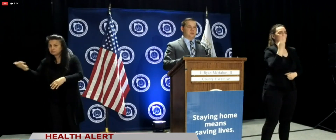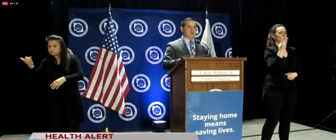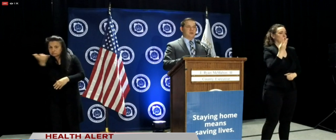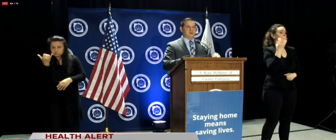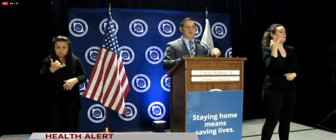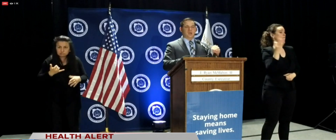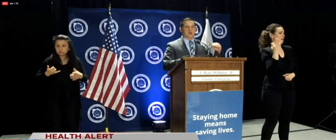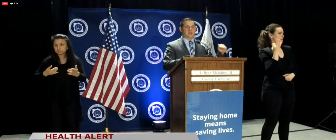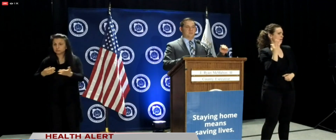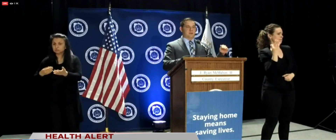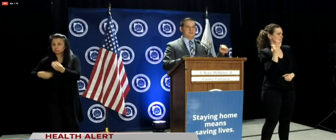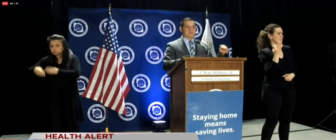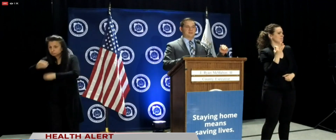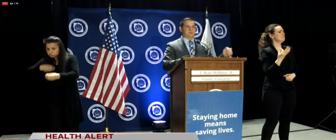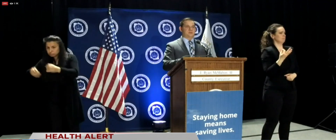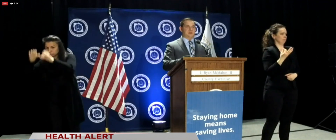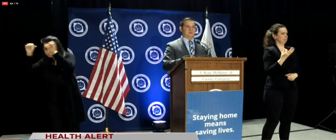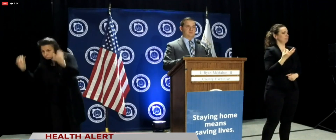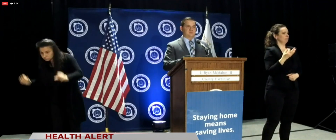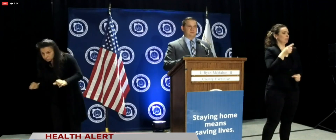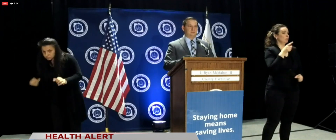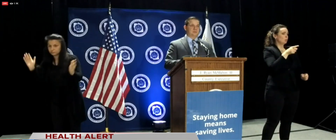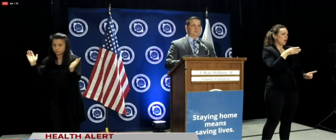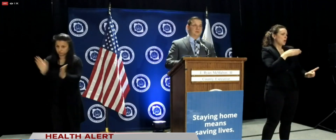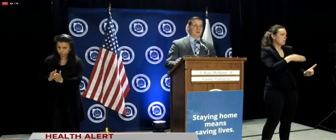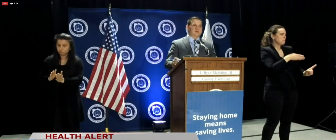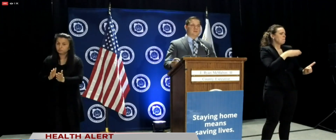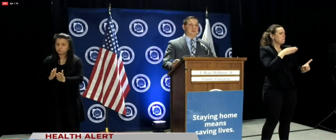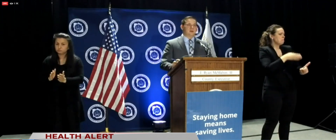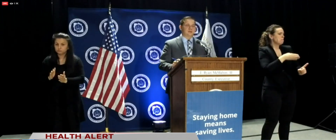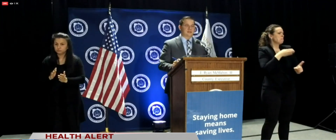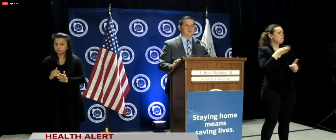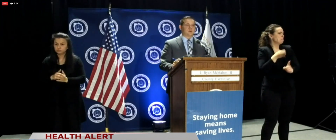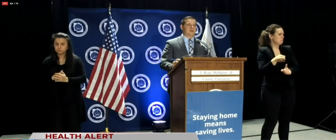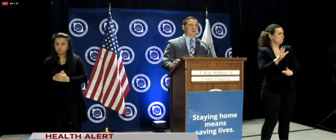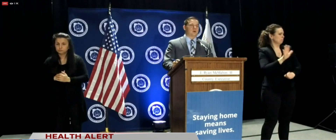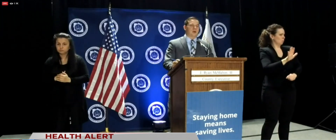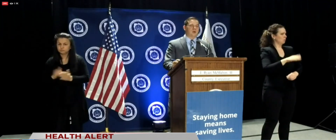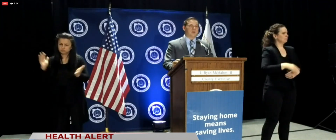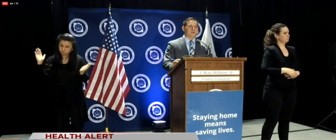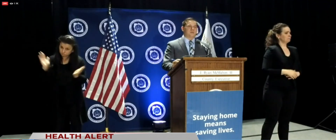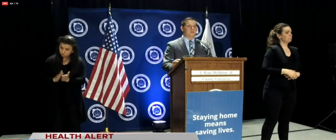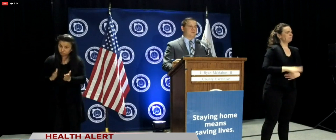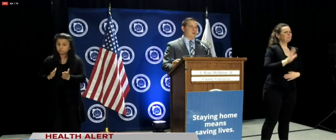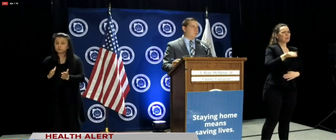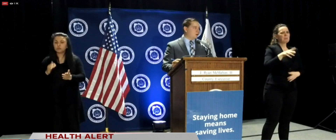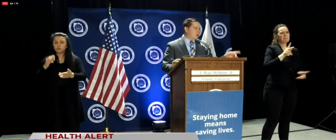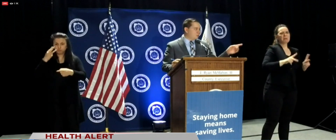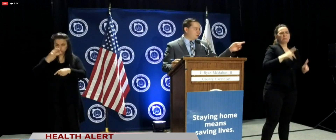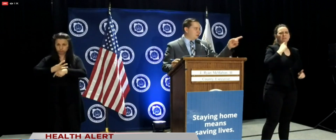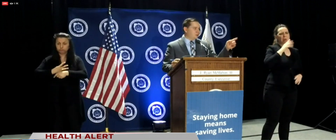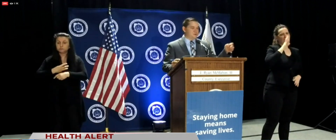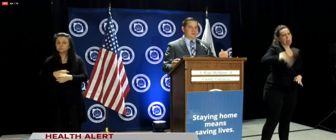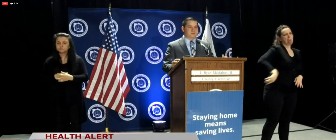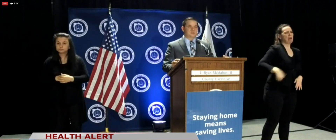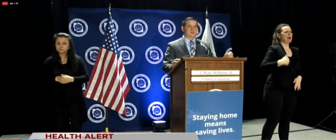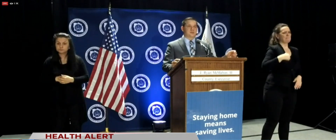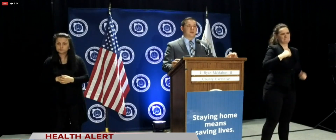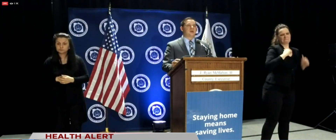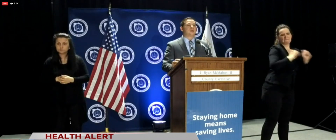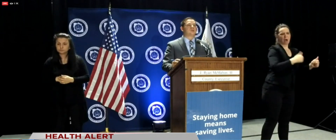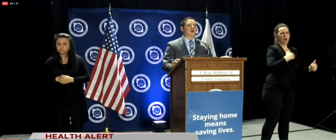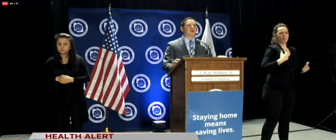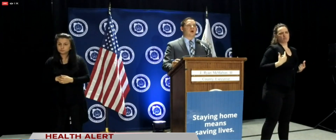week. Cut it by 60%. Okay? That's our goal. Our goal can't be 50 anymore. It can't be the yellow curve. It's got to be